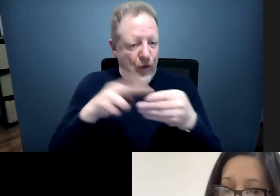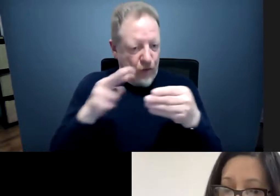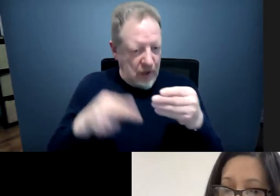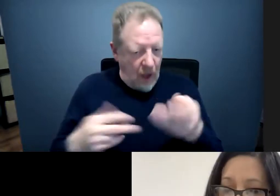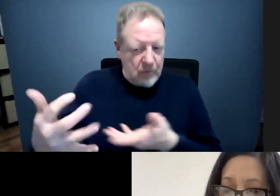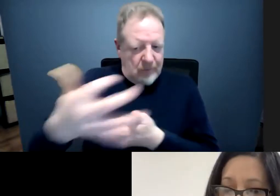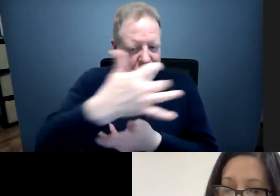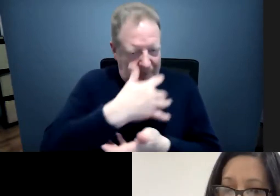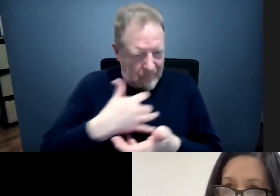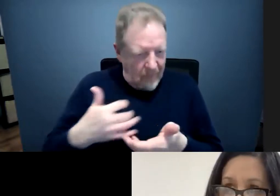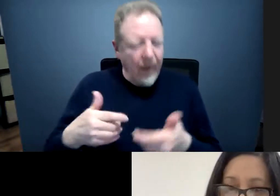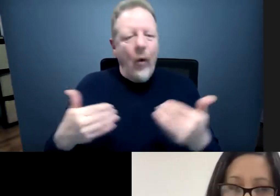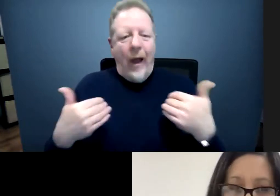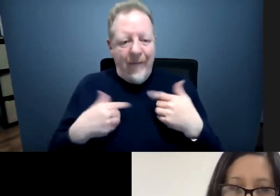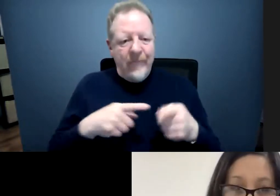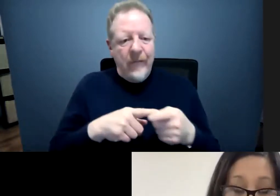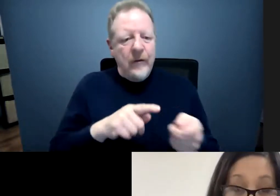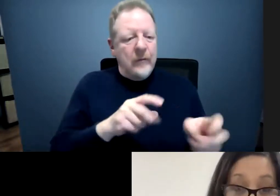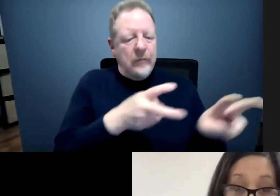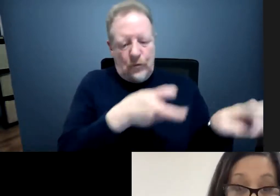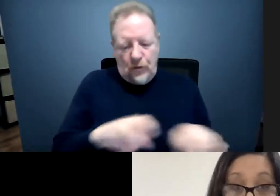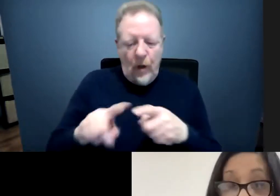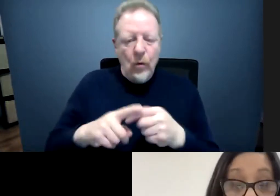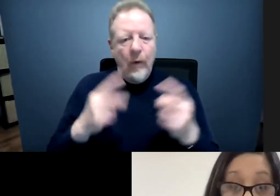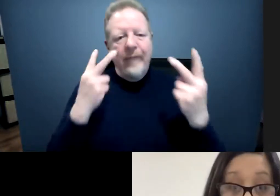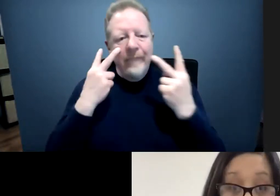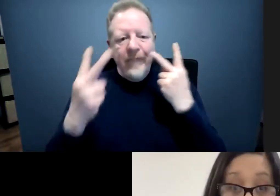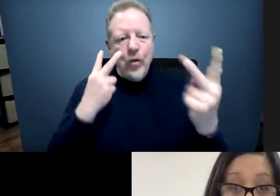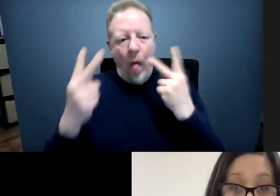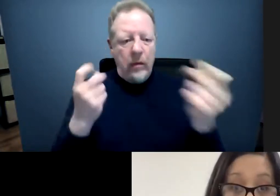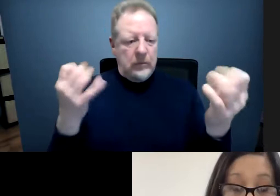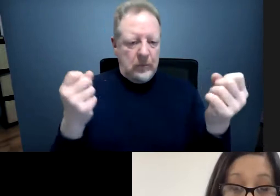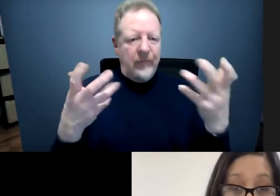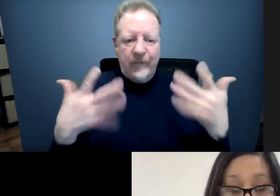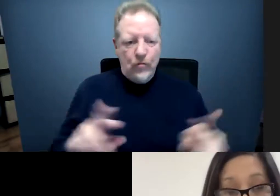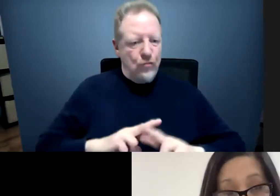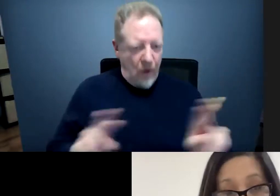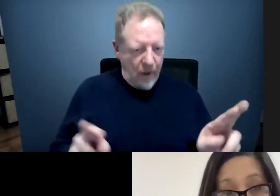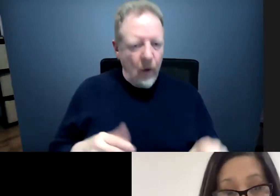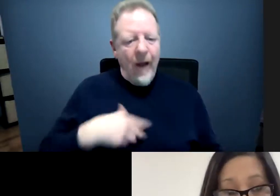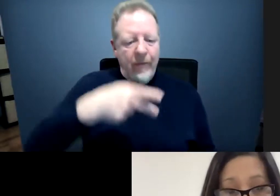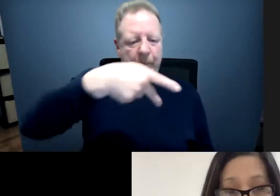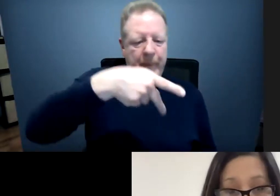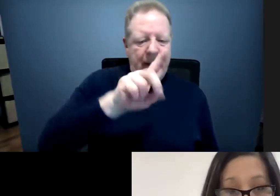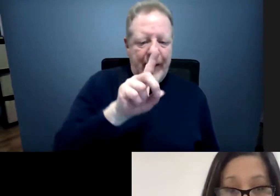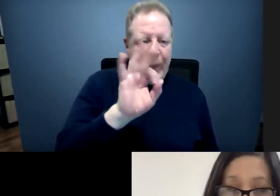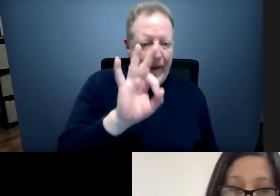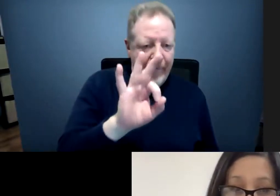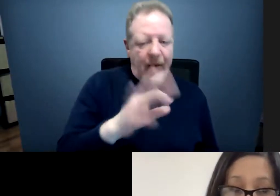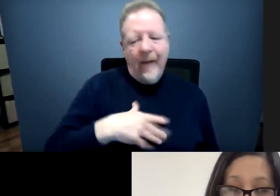been transferred to visual format, and so they're all ready to go. We have them in PDF format, we have them in PowerPoint format,